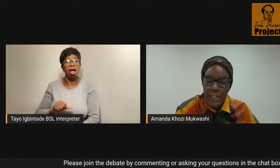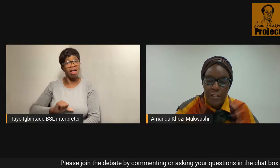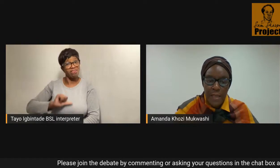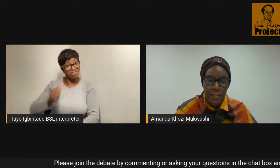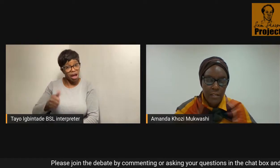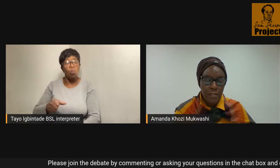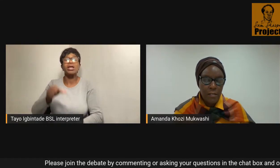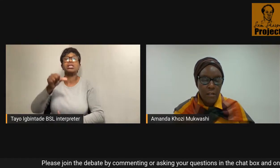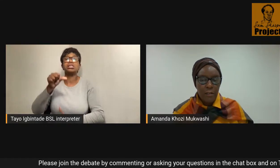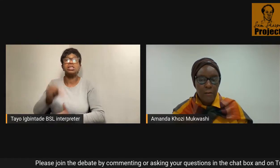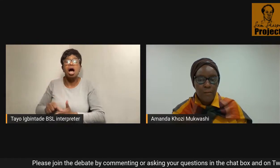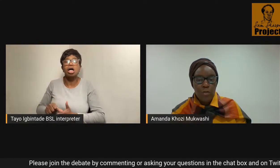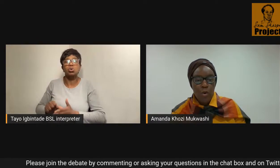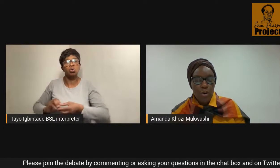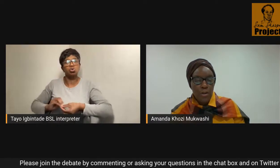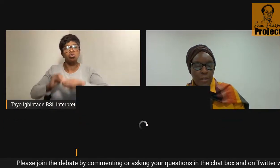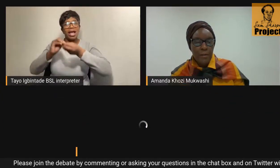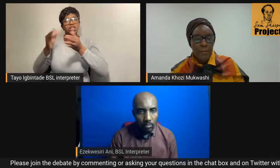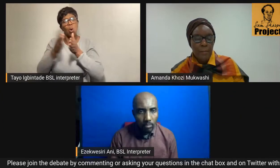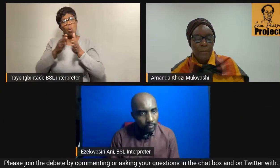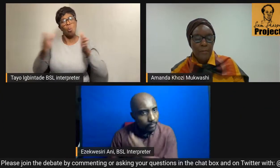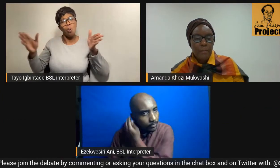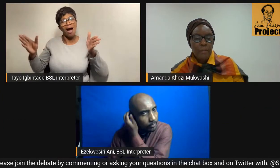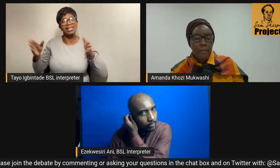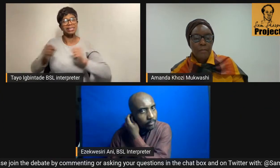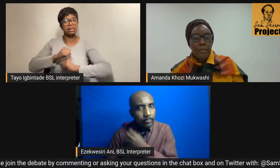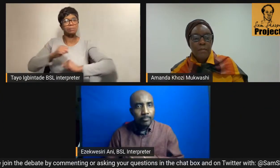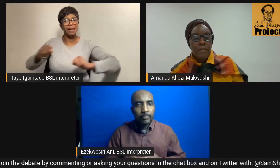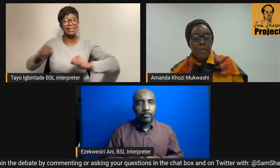create the white spaces to work on.